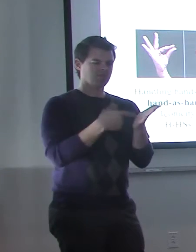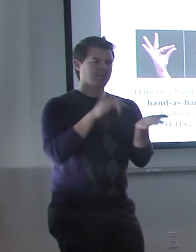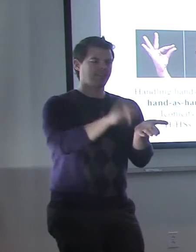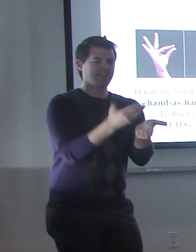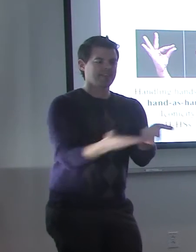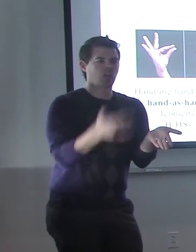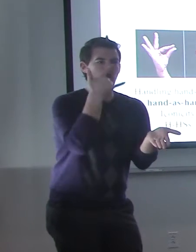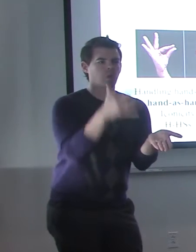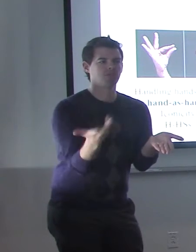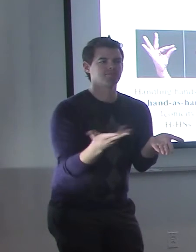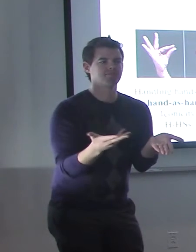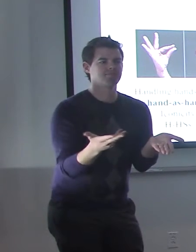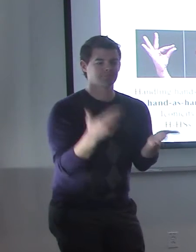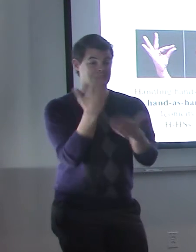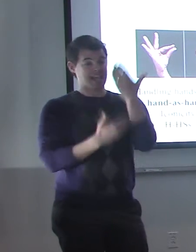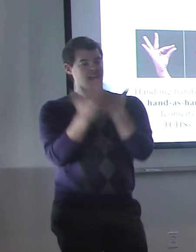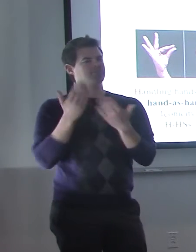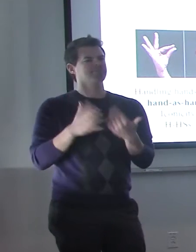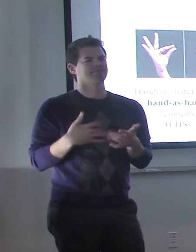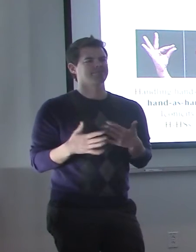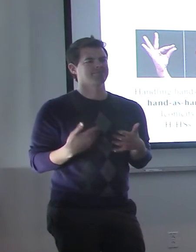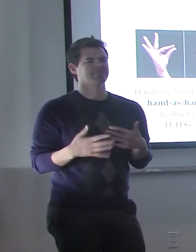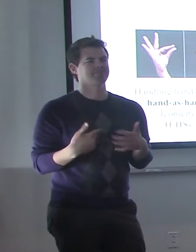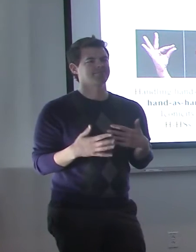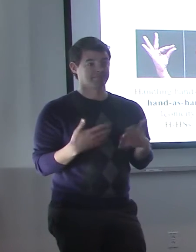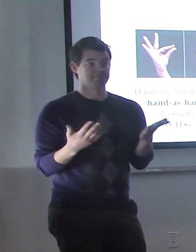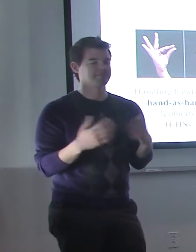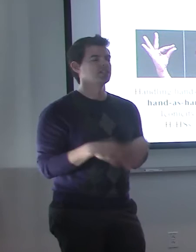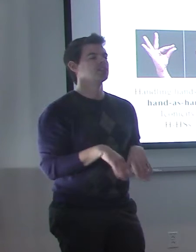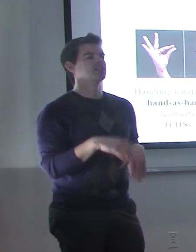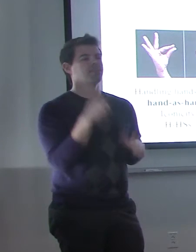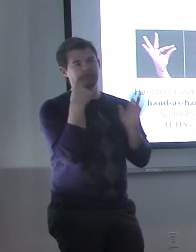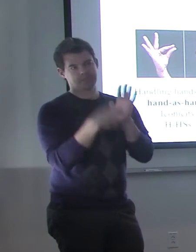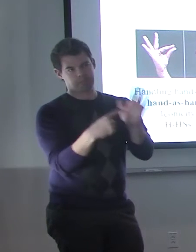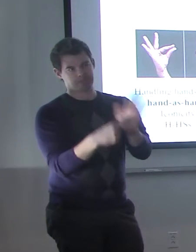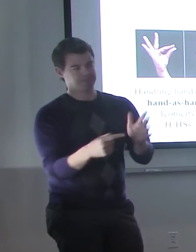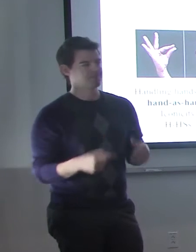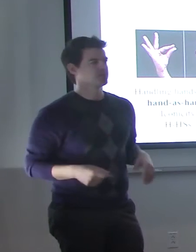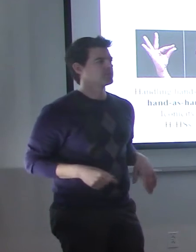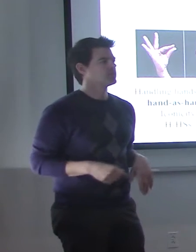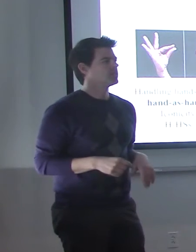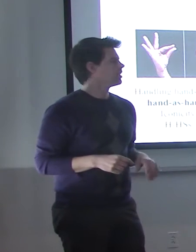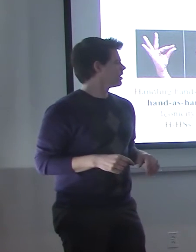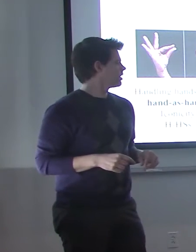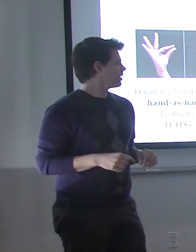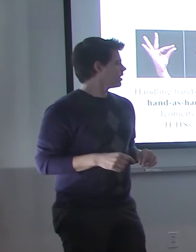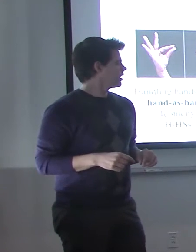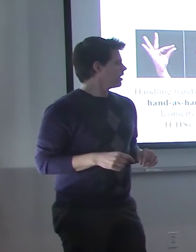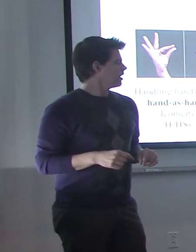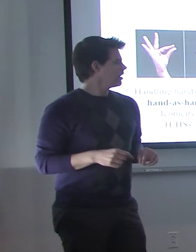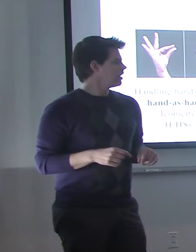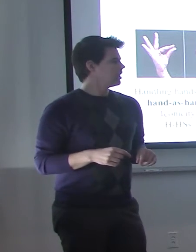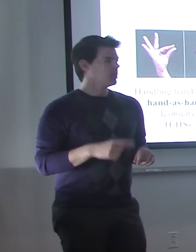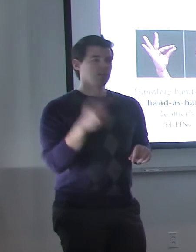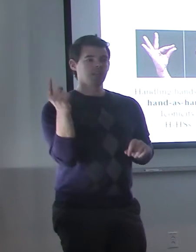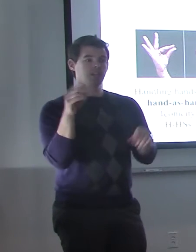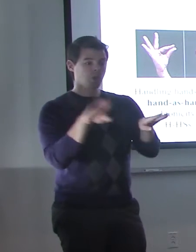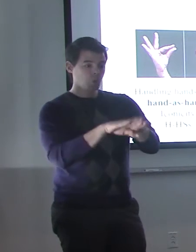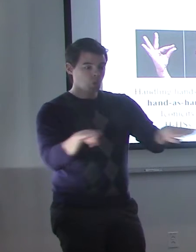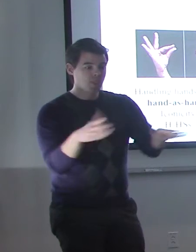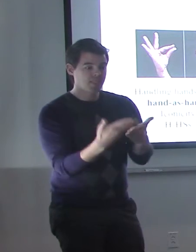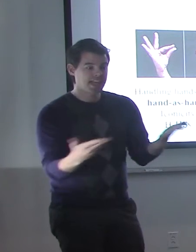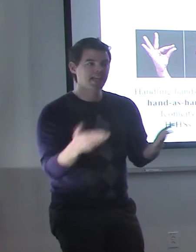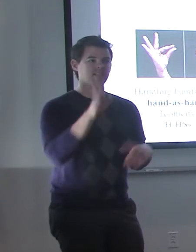the object itself, not how you handle it, but what it looks like typically. So flat objects might have a handshake like